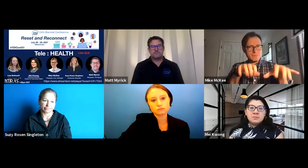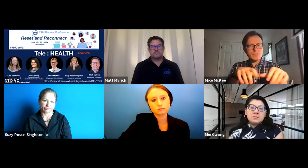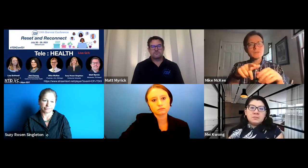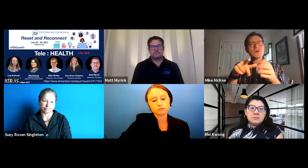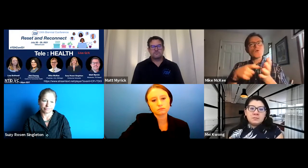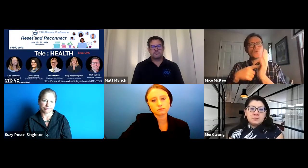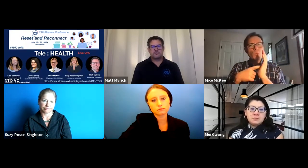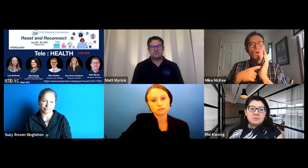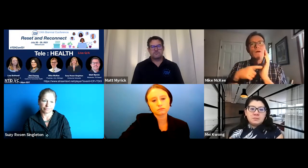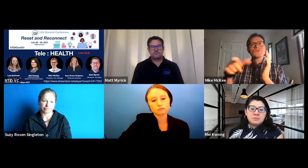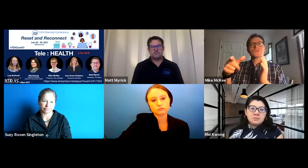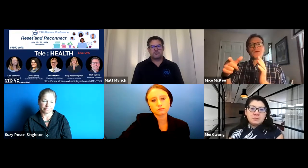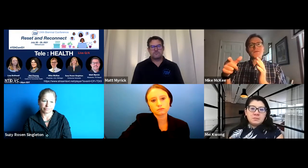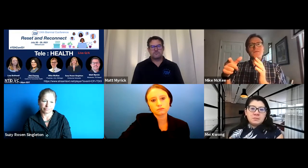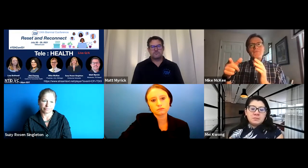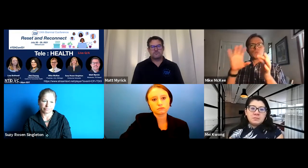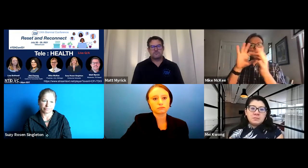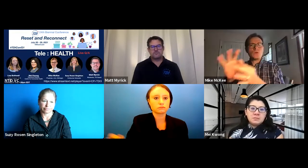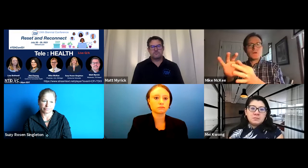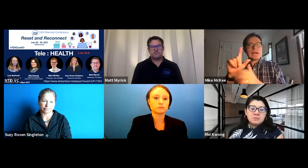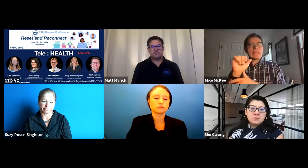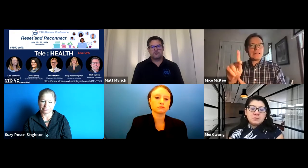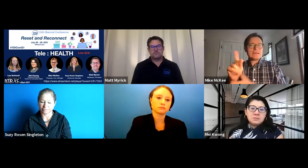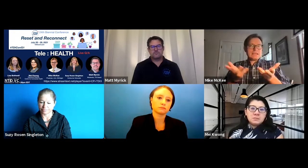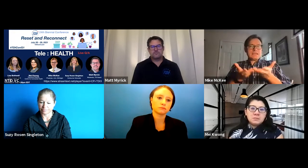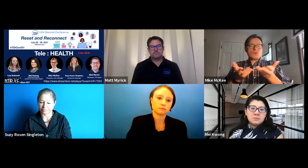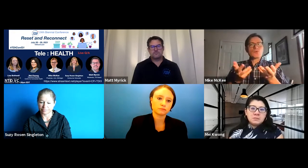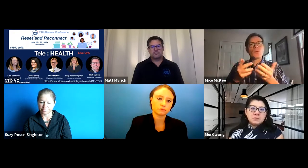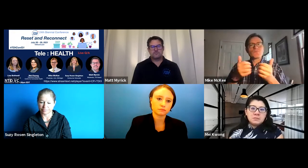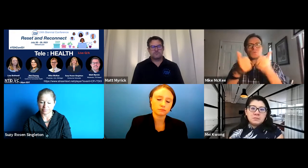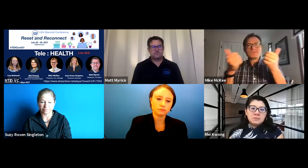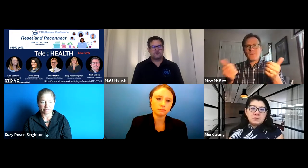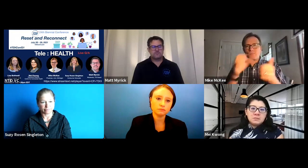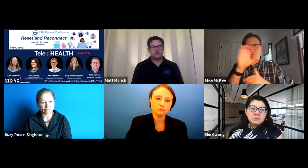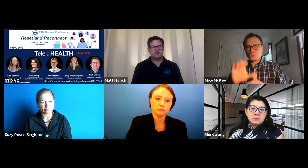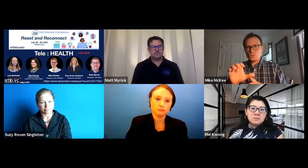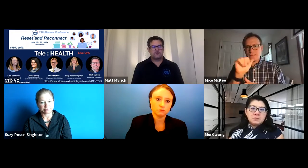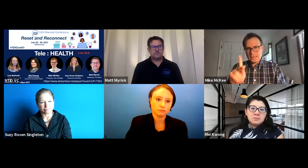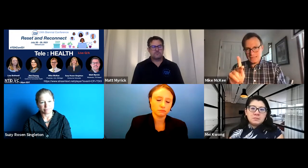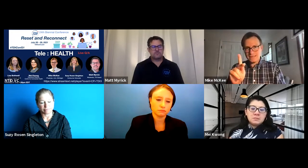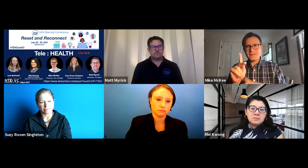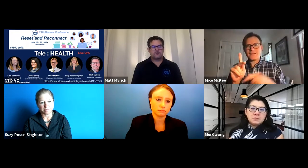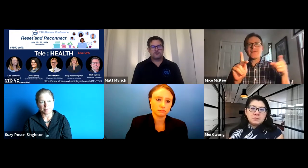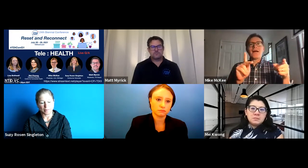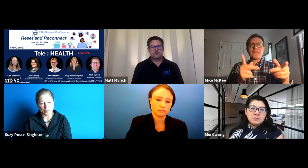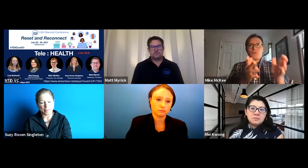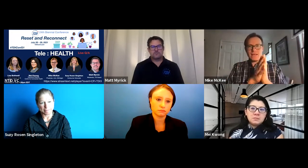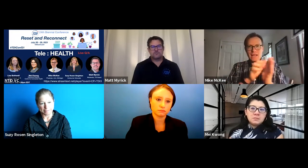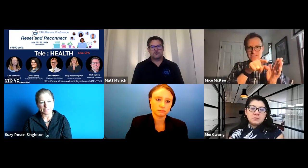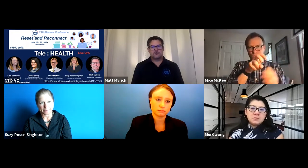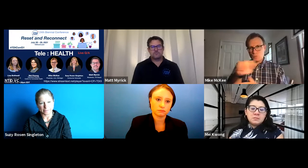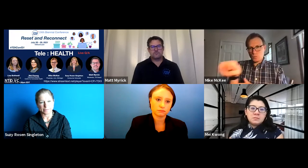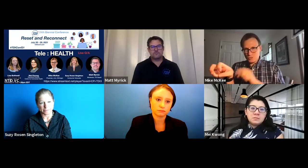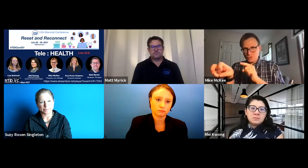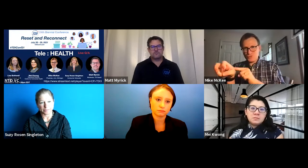And speaking of, we have CART here available. So let's say there's a link, there's a separate